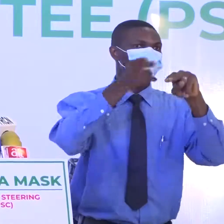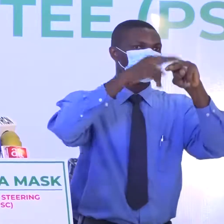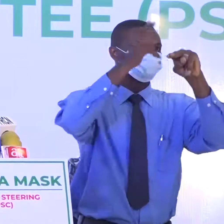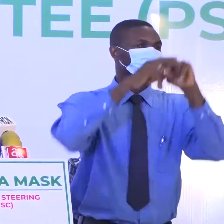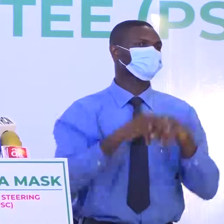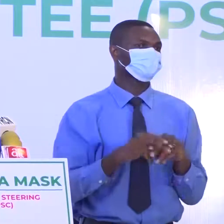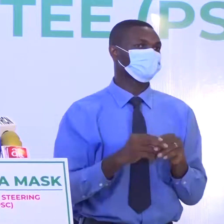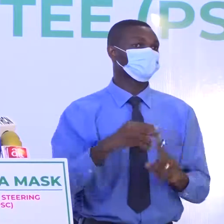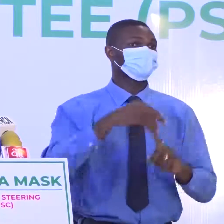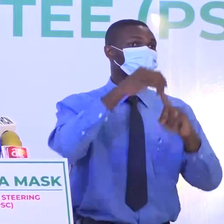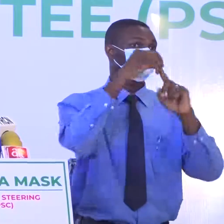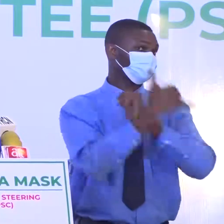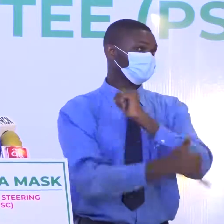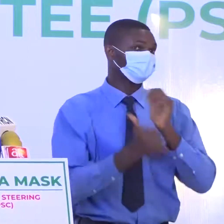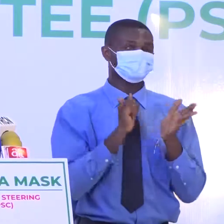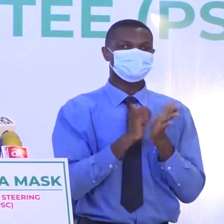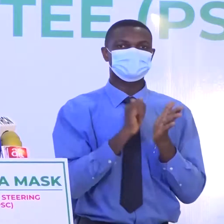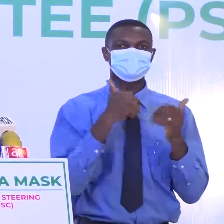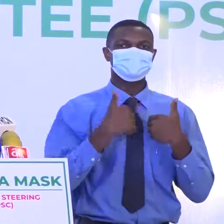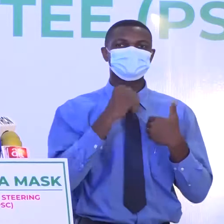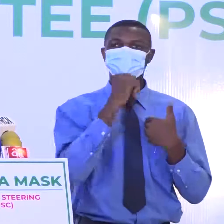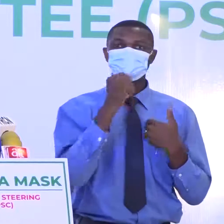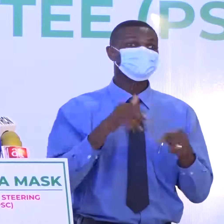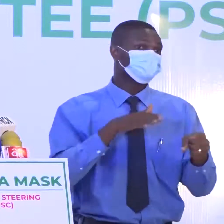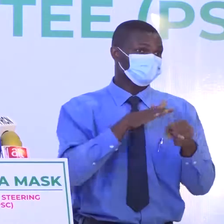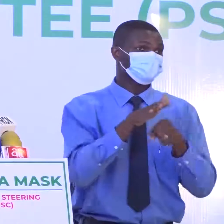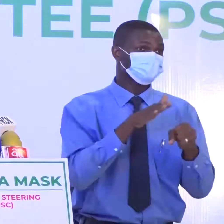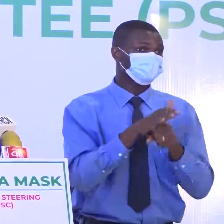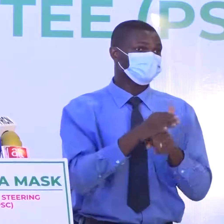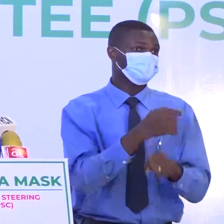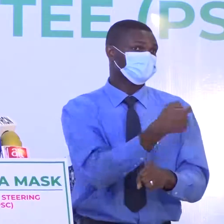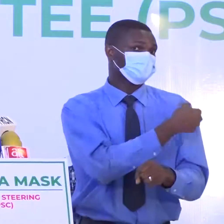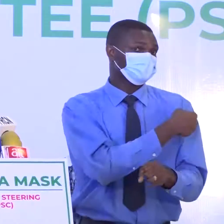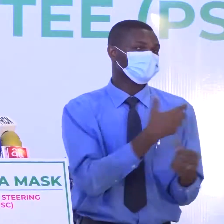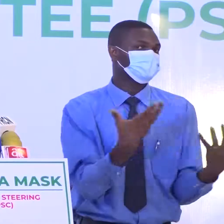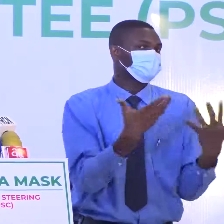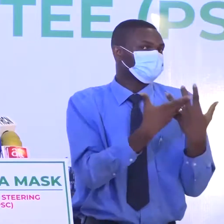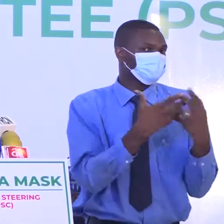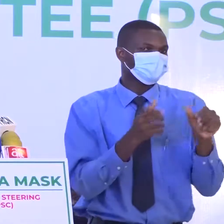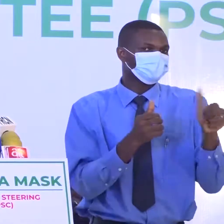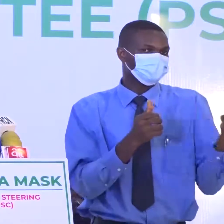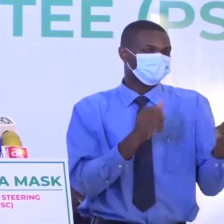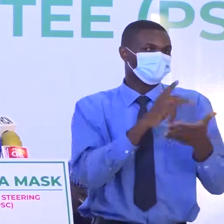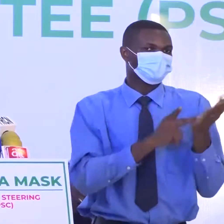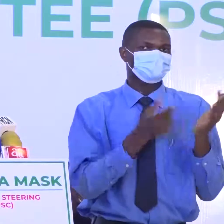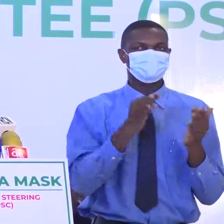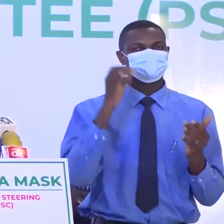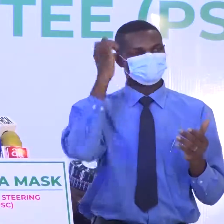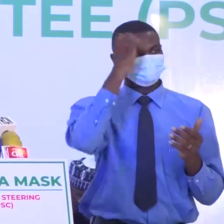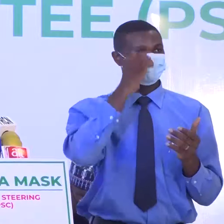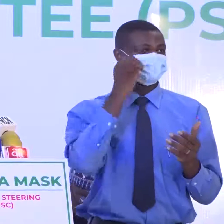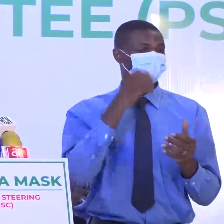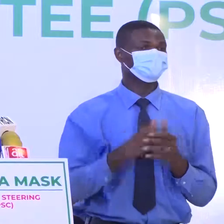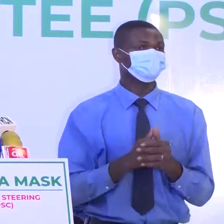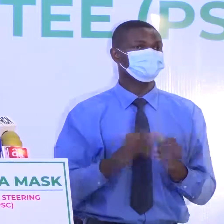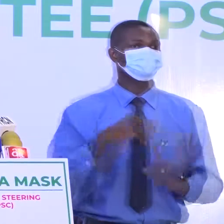have not vaccinated to the same extent as other parts of the world or other parts of Europe. Those are the least